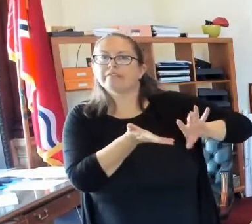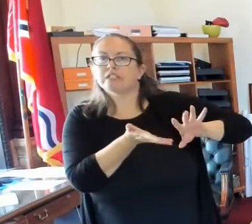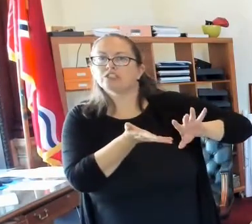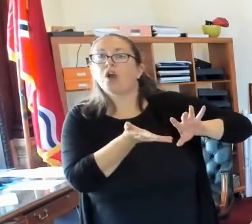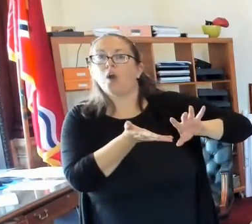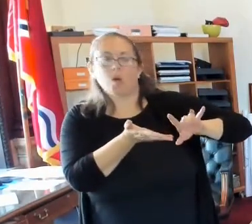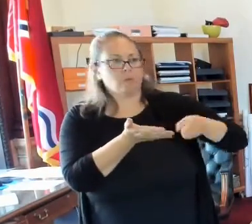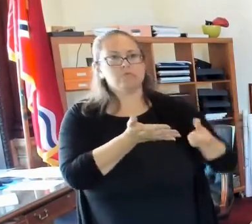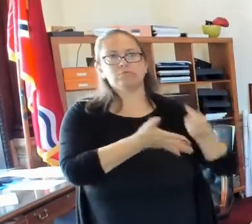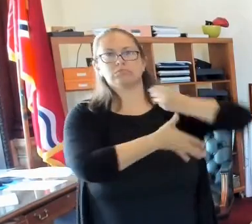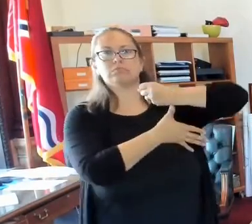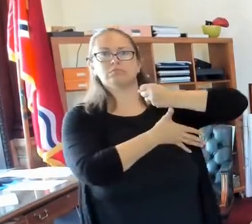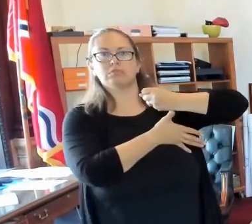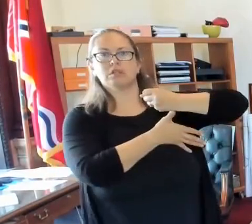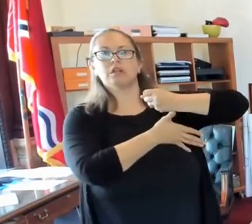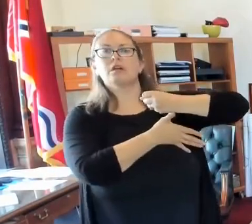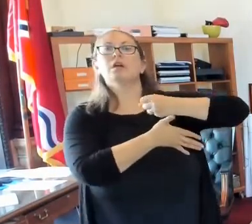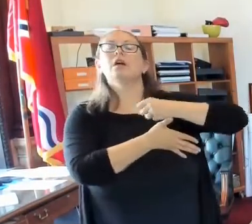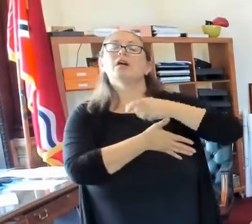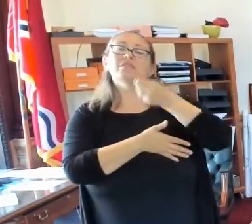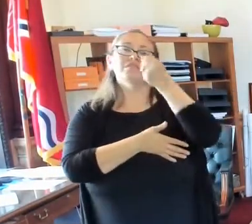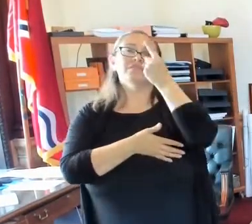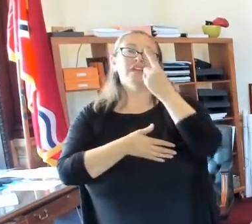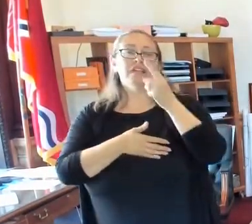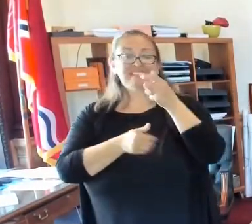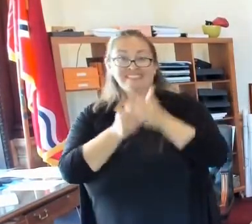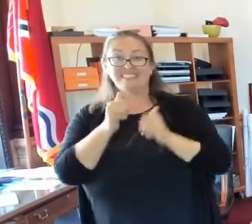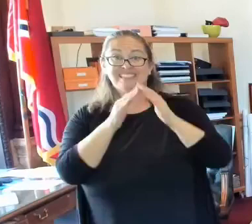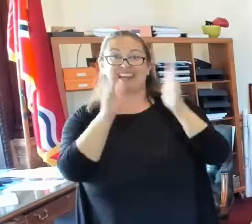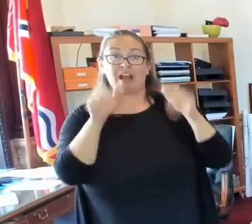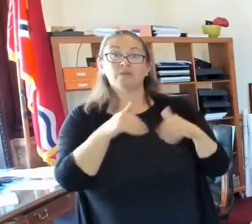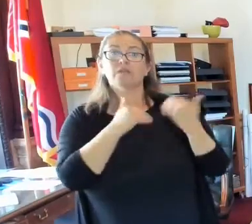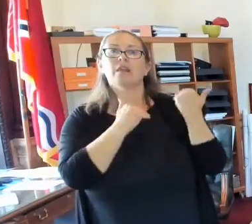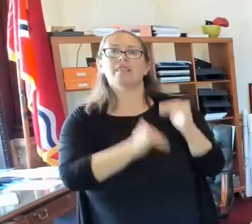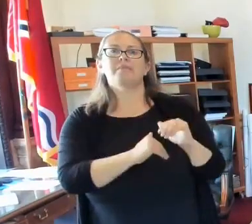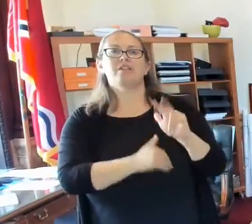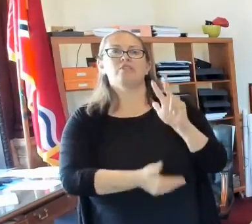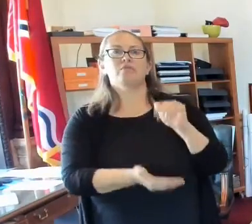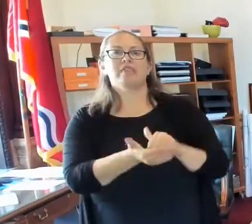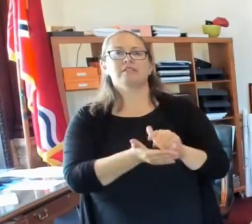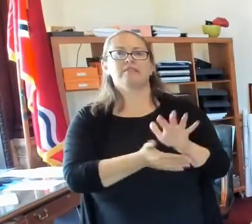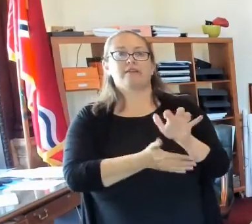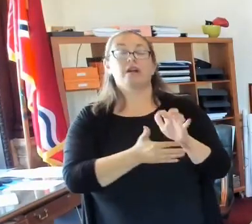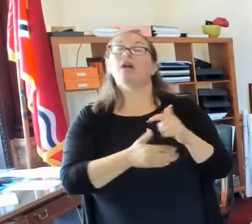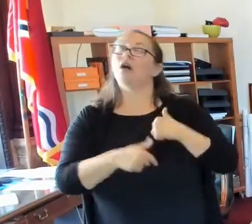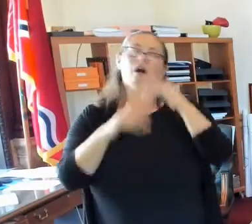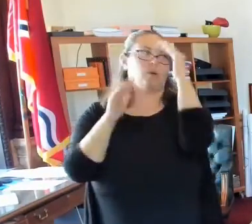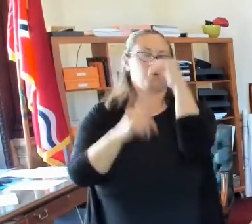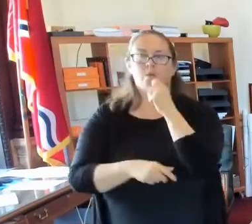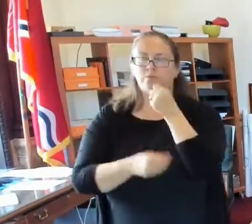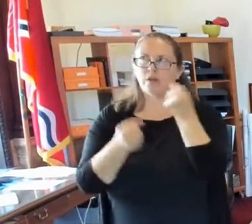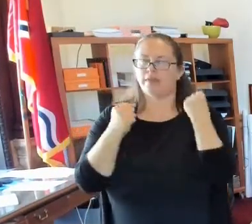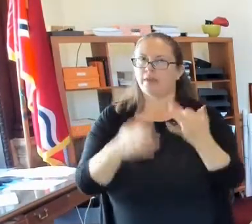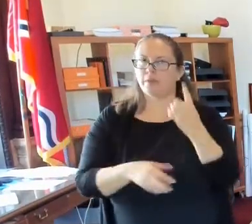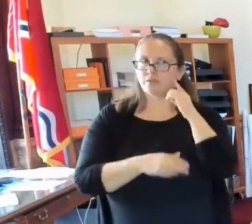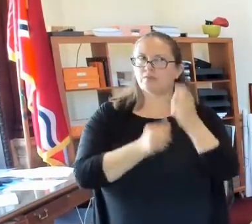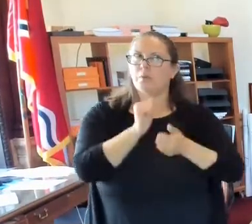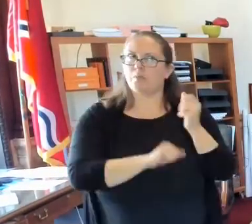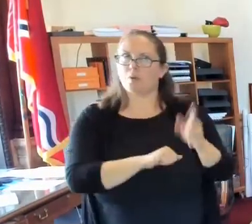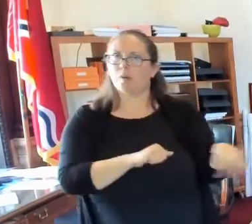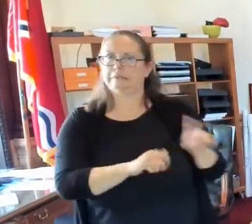it's limited to $3,500 a household, and hopefully won't even be that much in many cases.